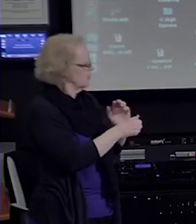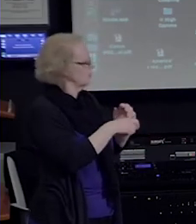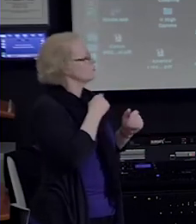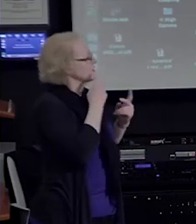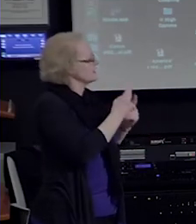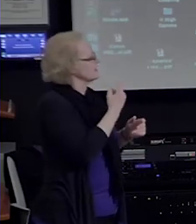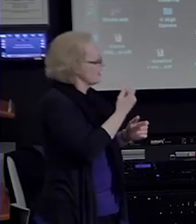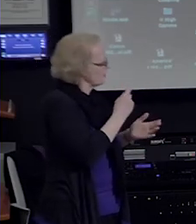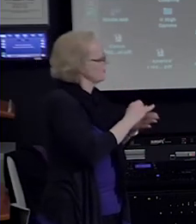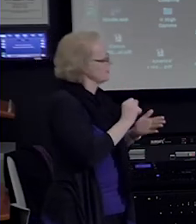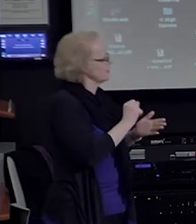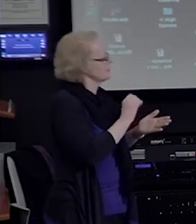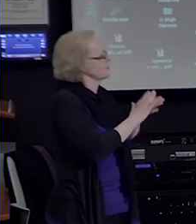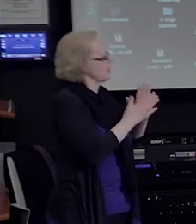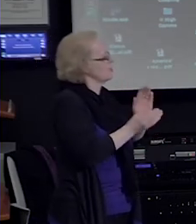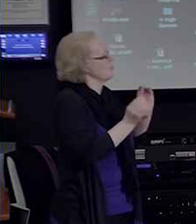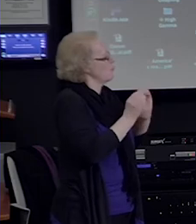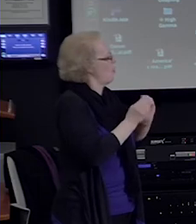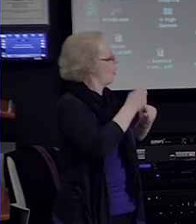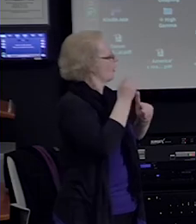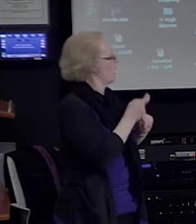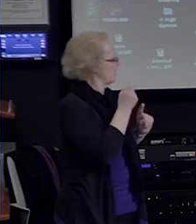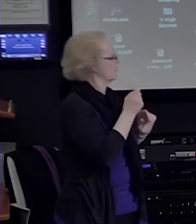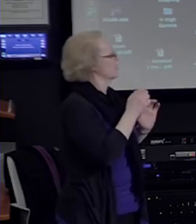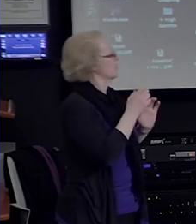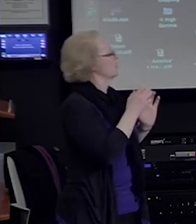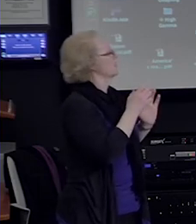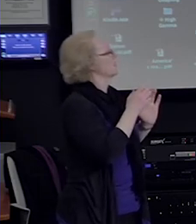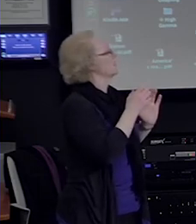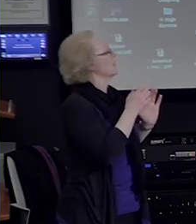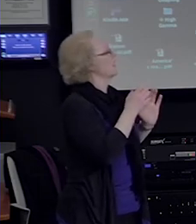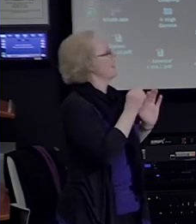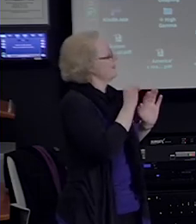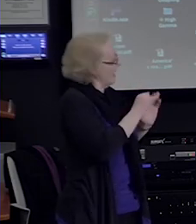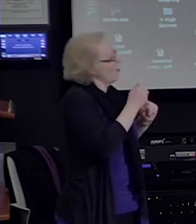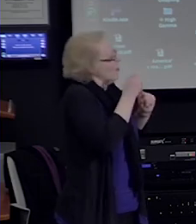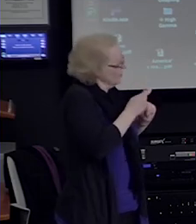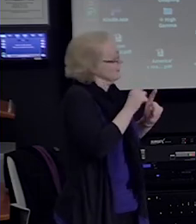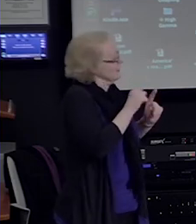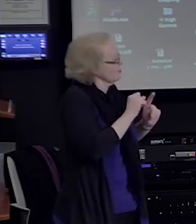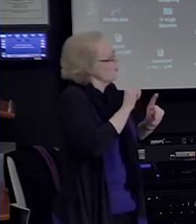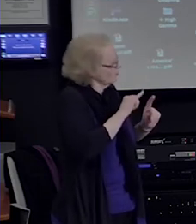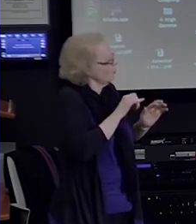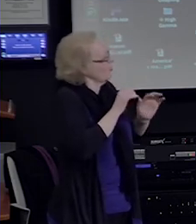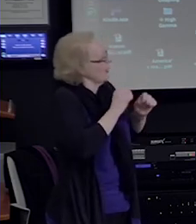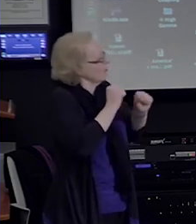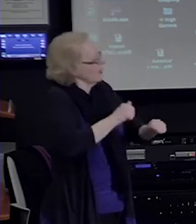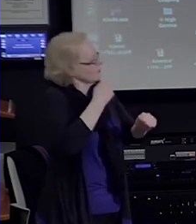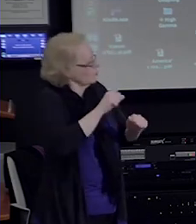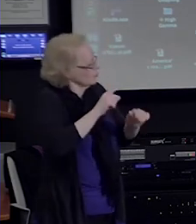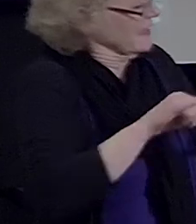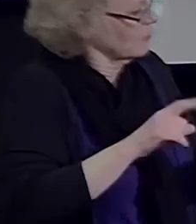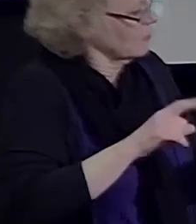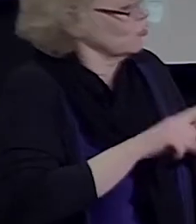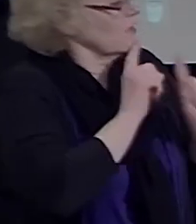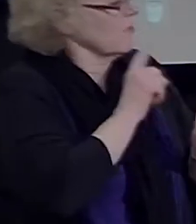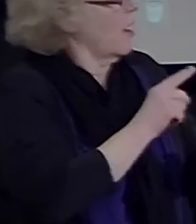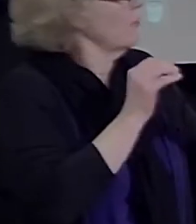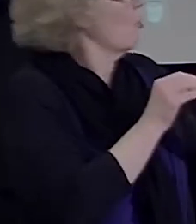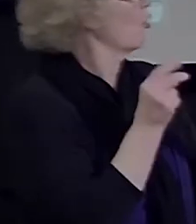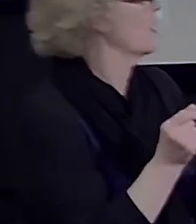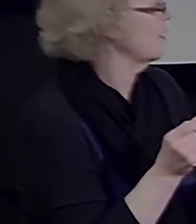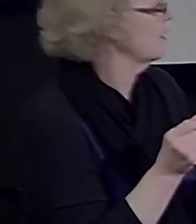that's becoming more automatized but that actually is enabling the system to respond more quickly and not to pay